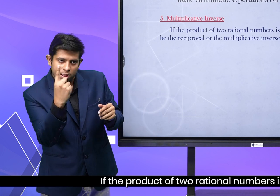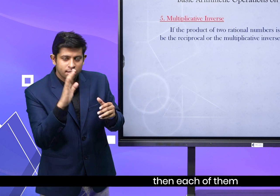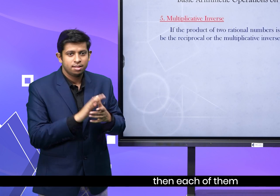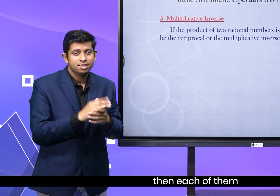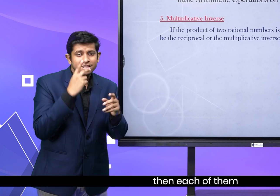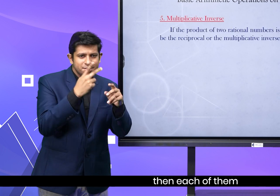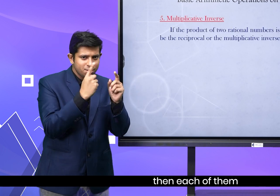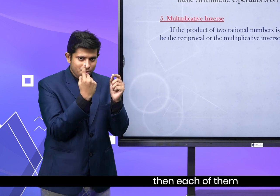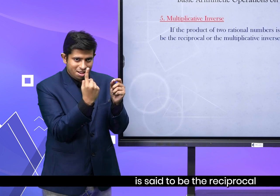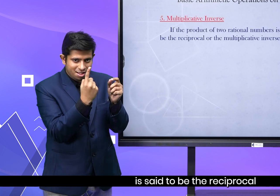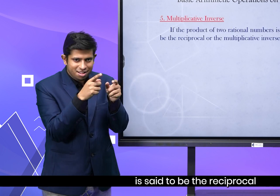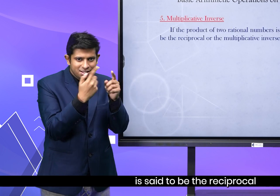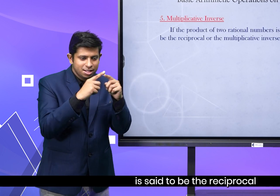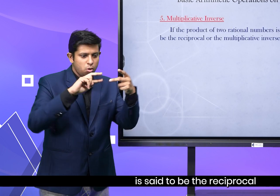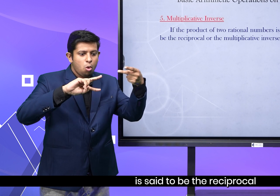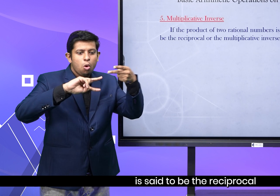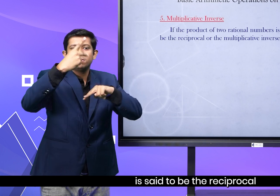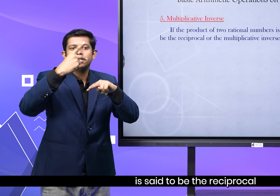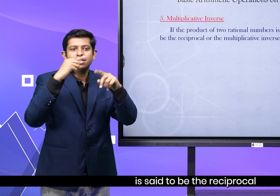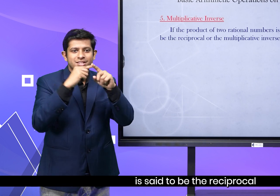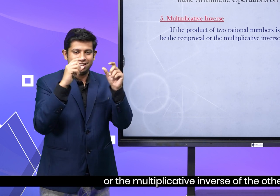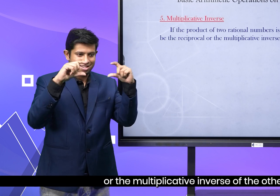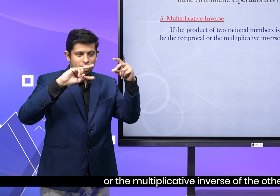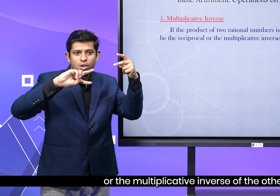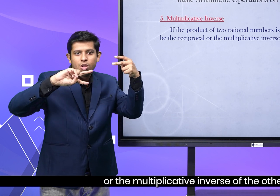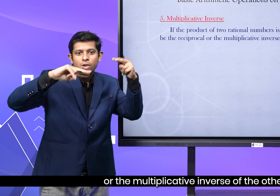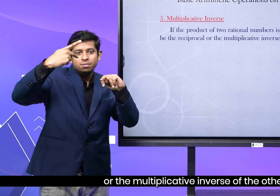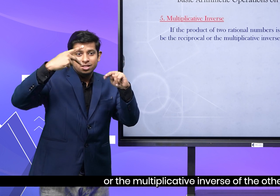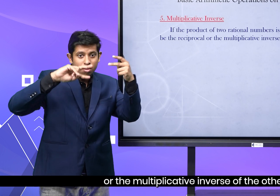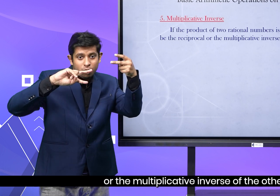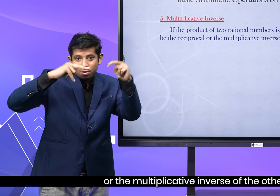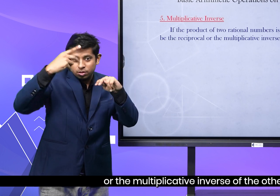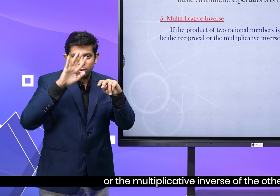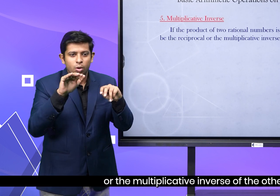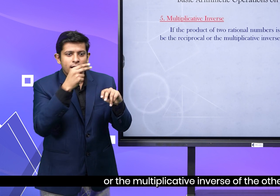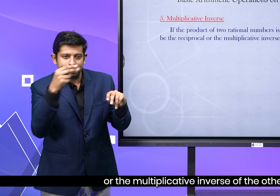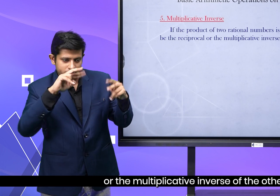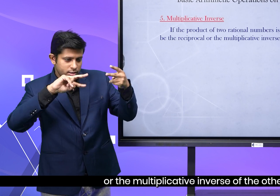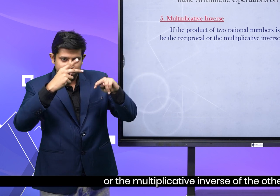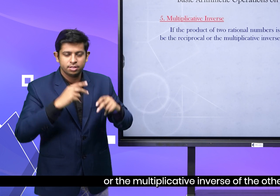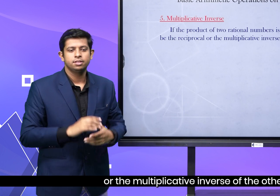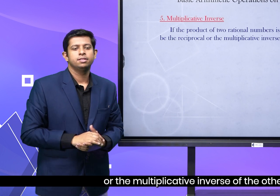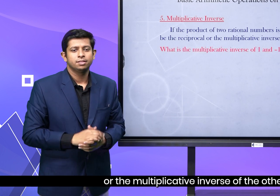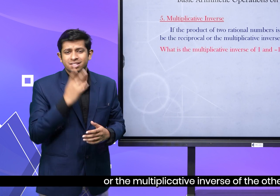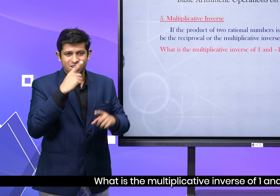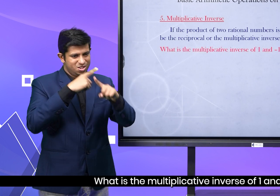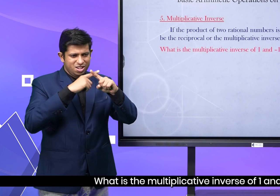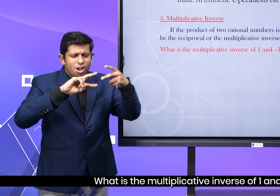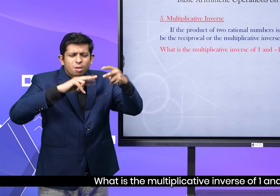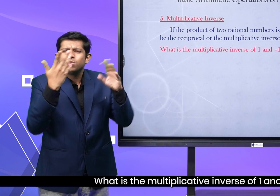then each of them is said to be the reciprocal or the multiplicative inverse of the other. What is the